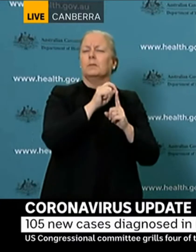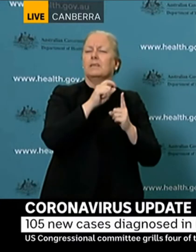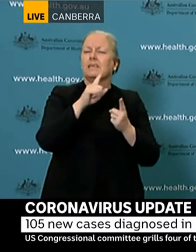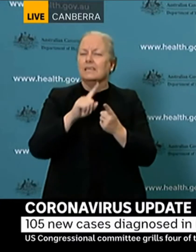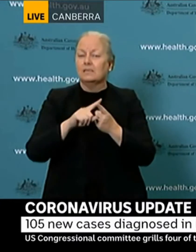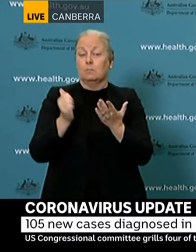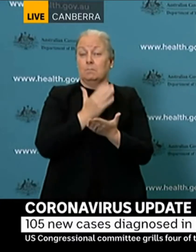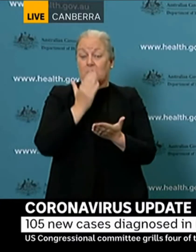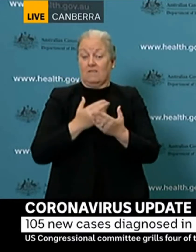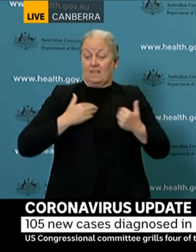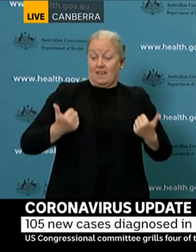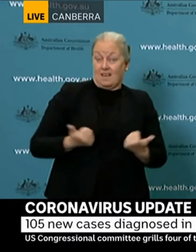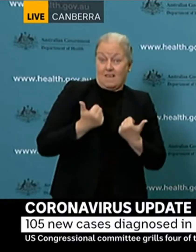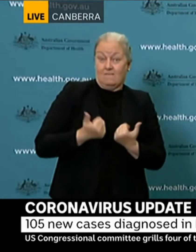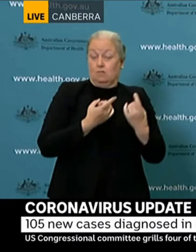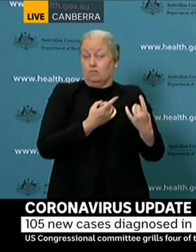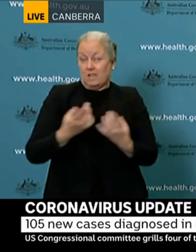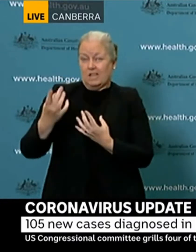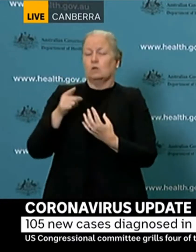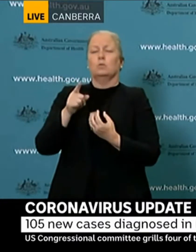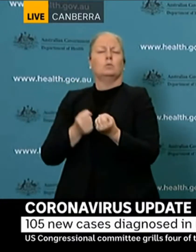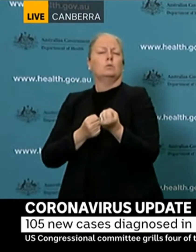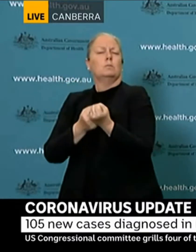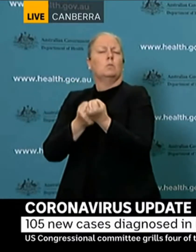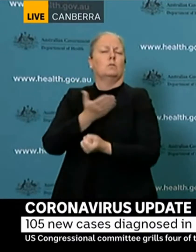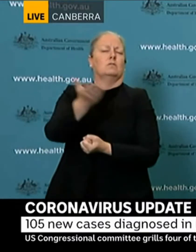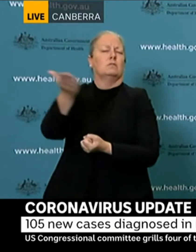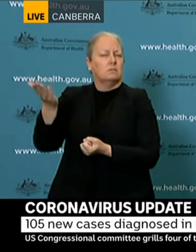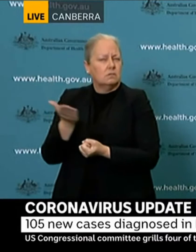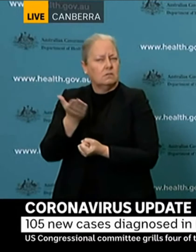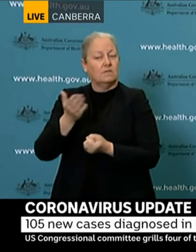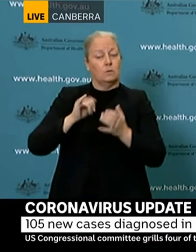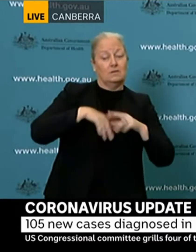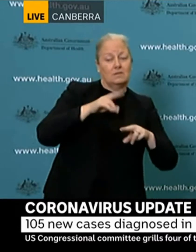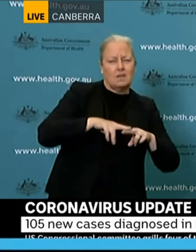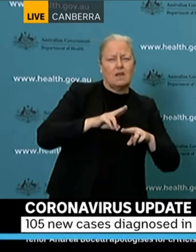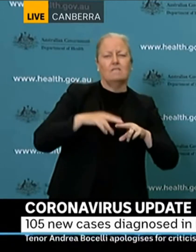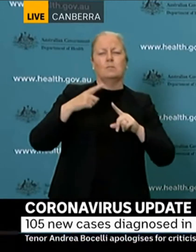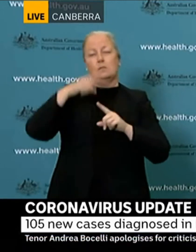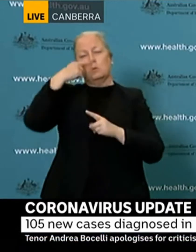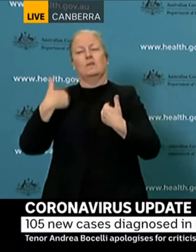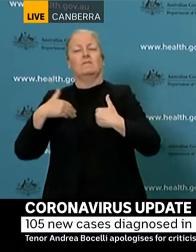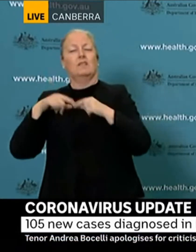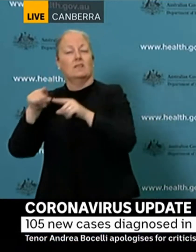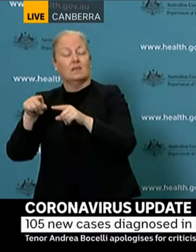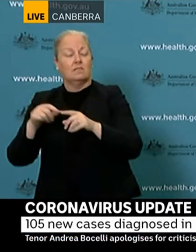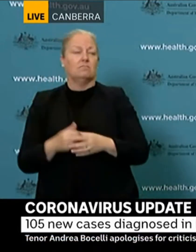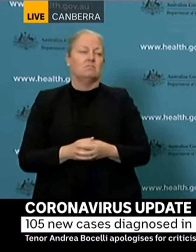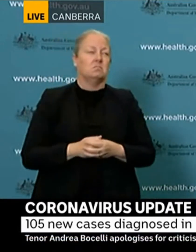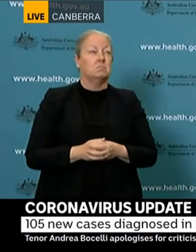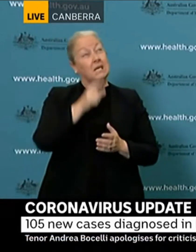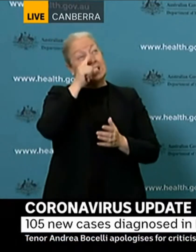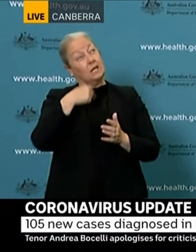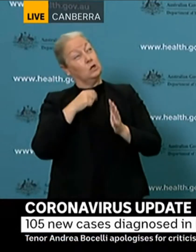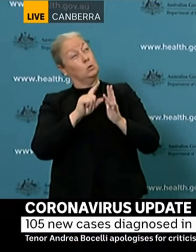aged care workforce and aged care providers for this event. Could we have done more? Well, we're